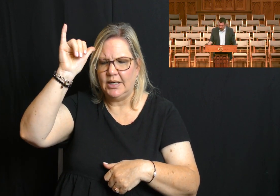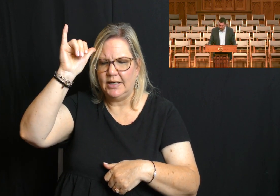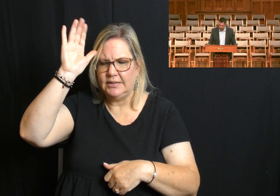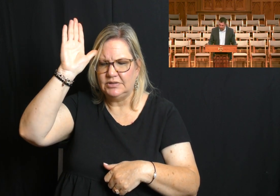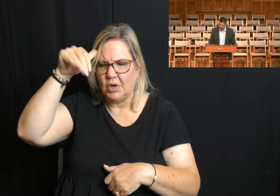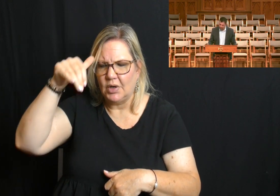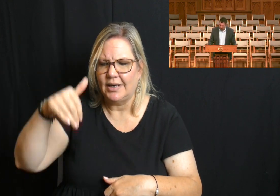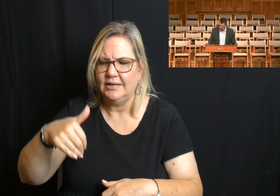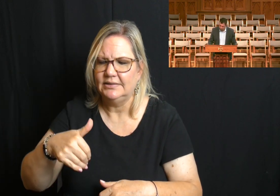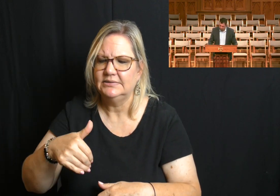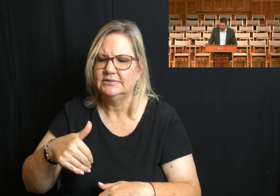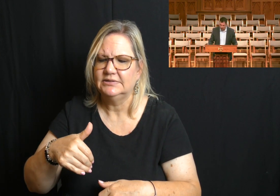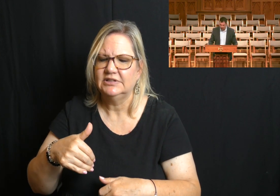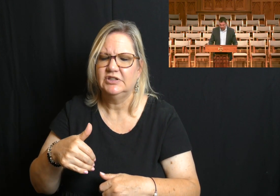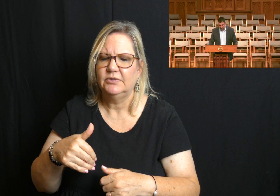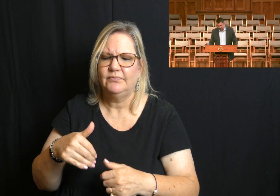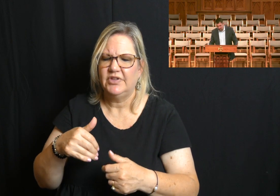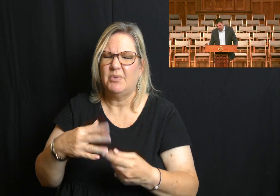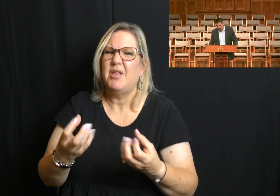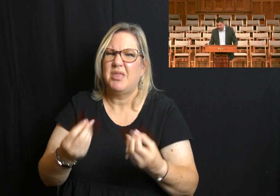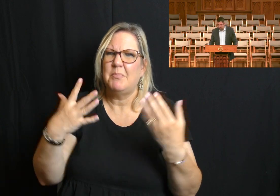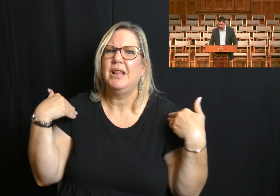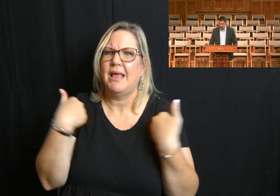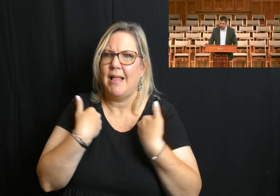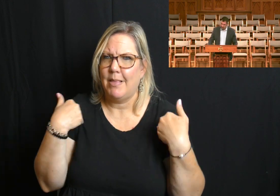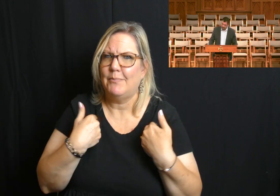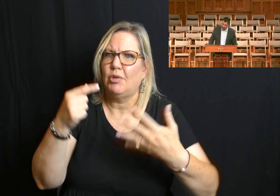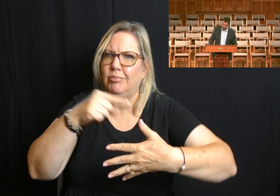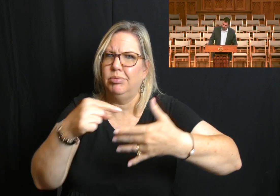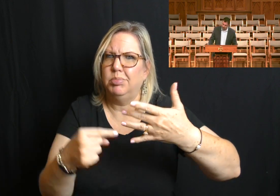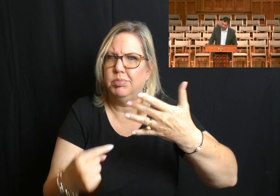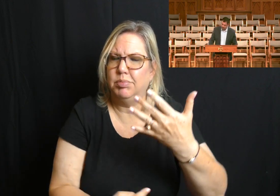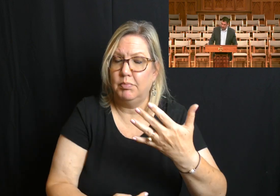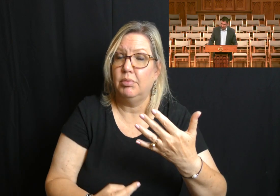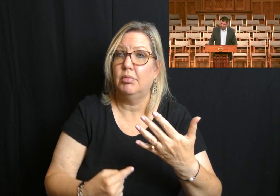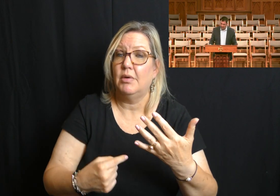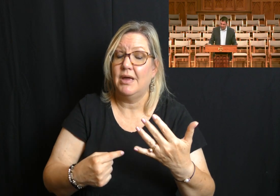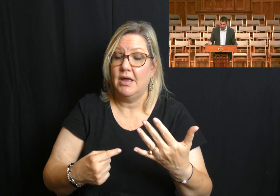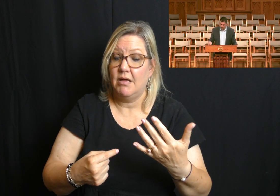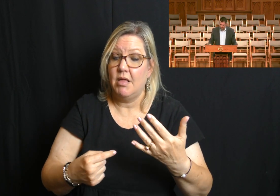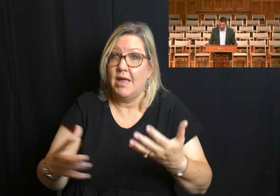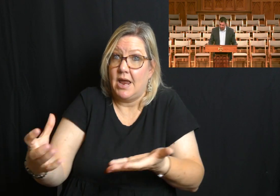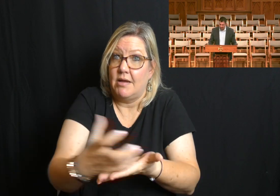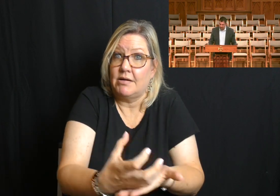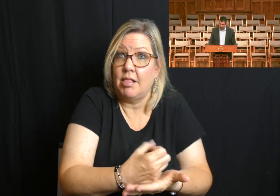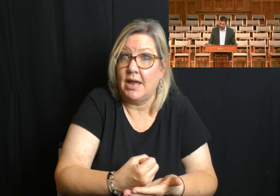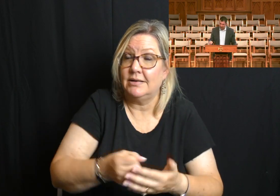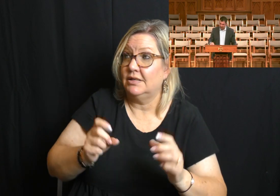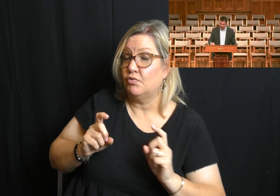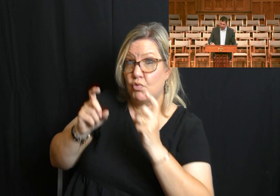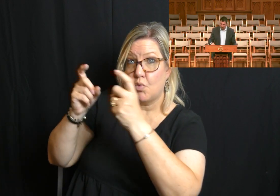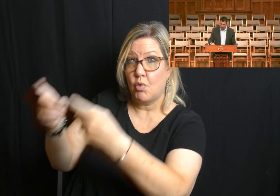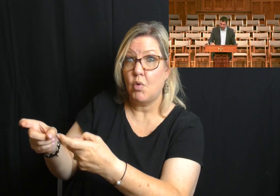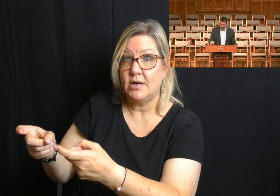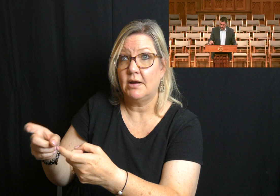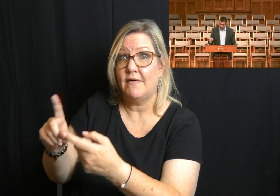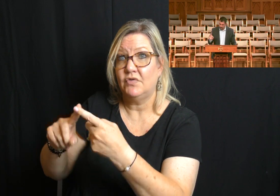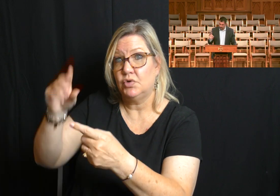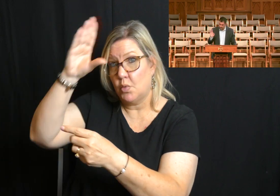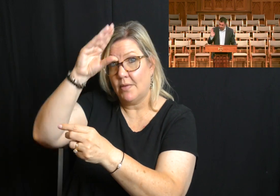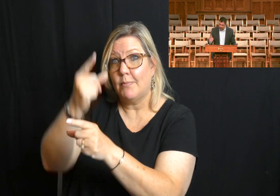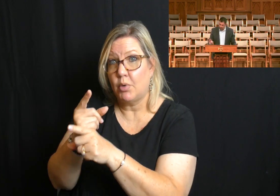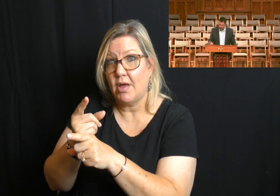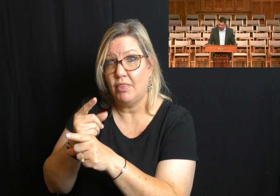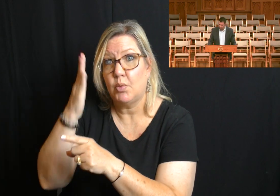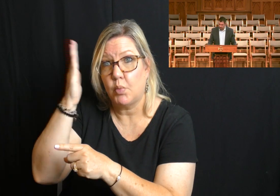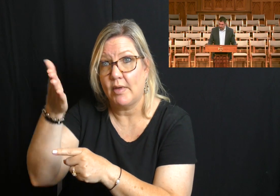40 cows, 10 bulls, 20 female donkeys, 10 male donkeys, and he entrusted them to his slave